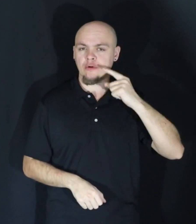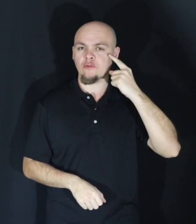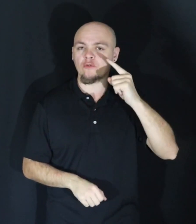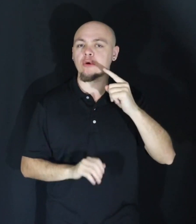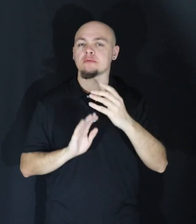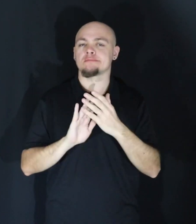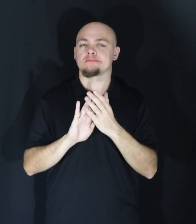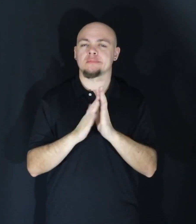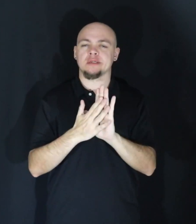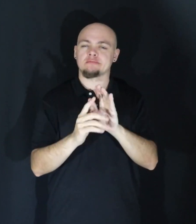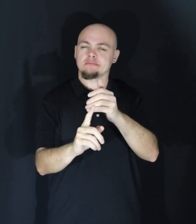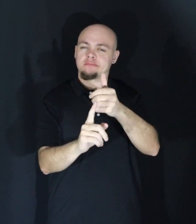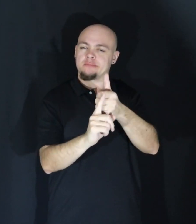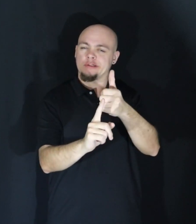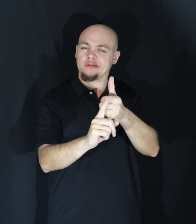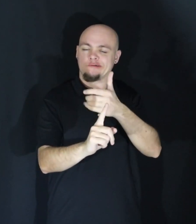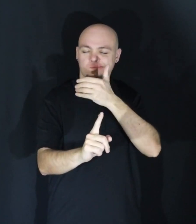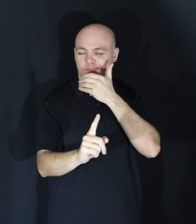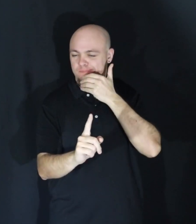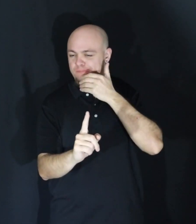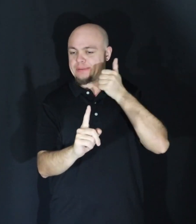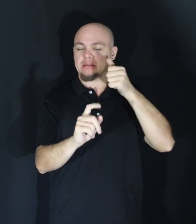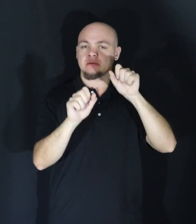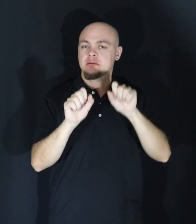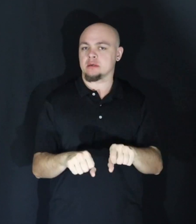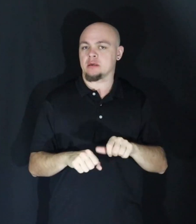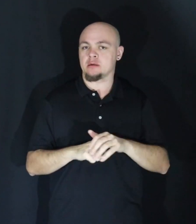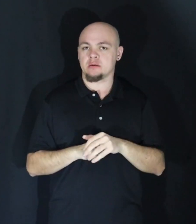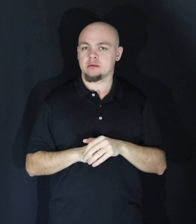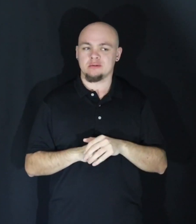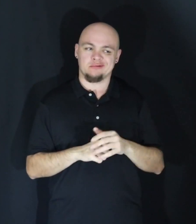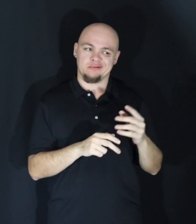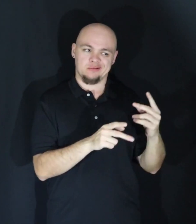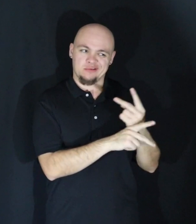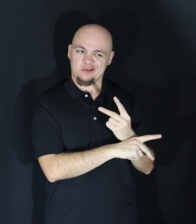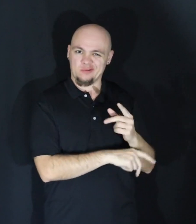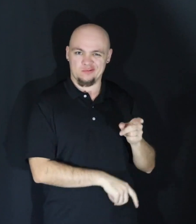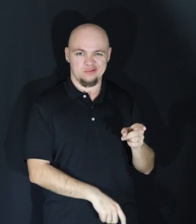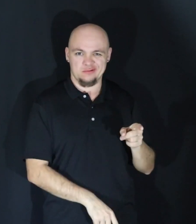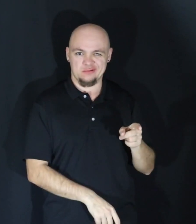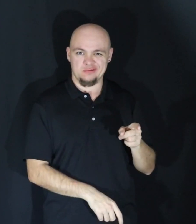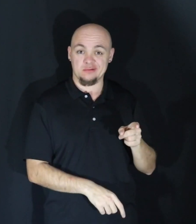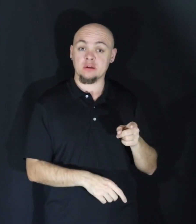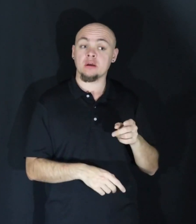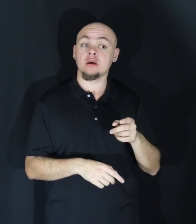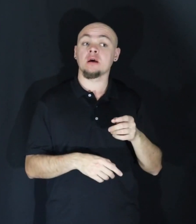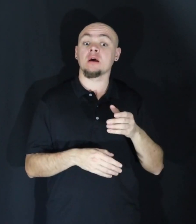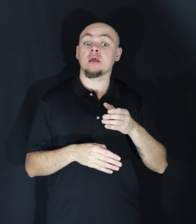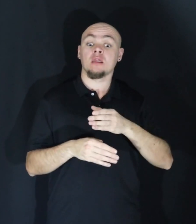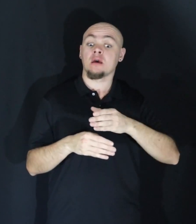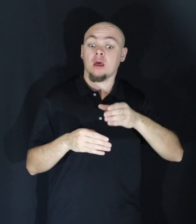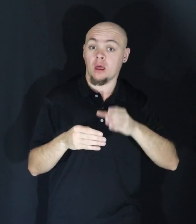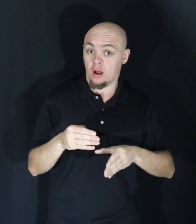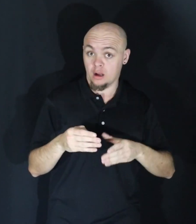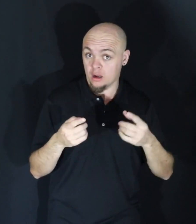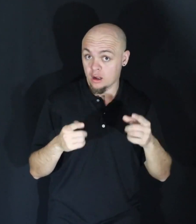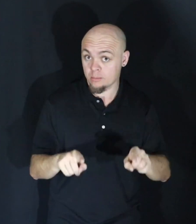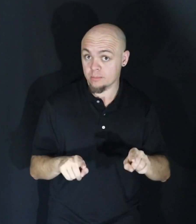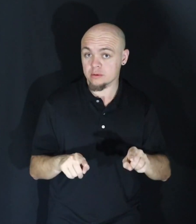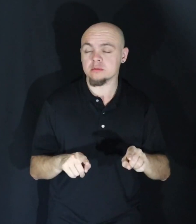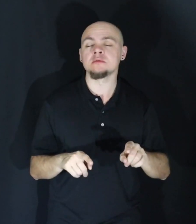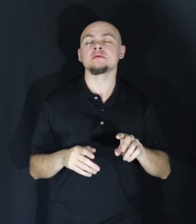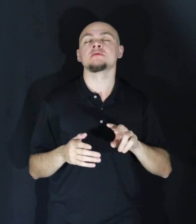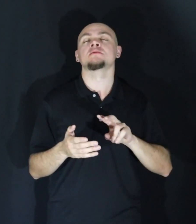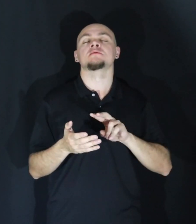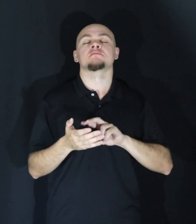become the best versions of ourselves, not the worst. And in return, it will keep us in the